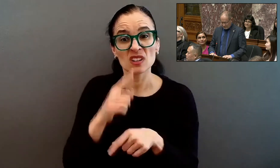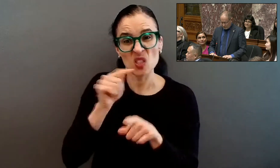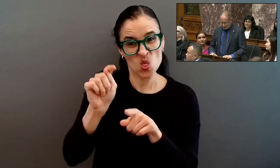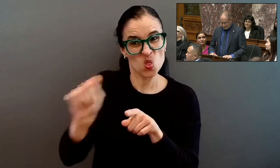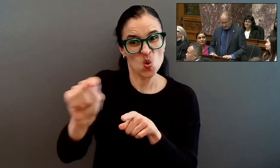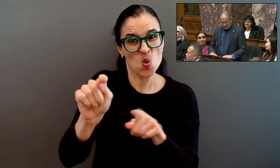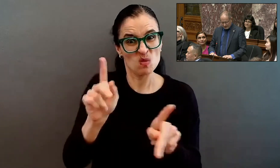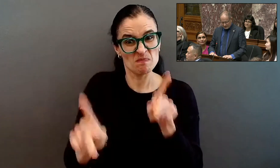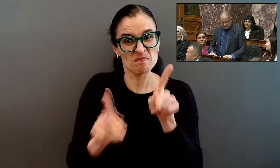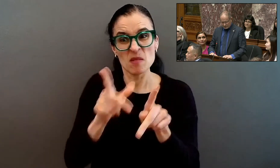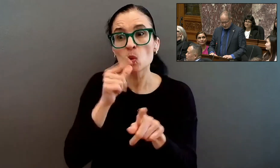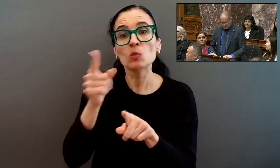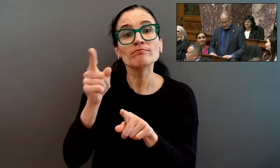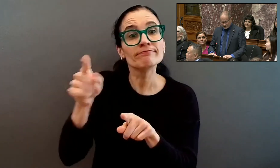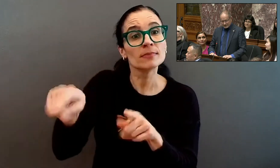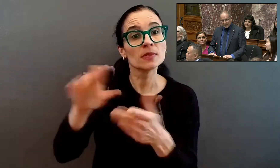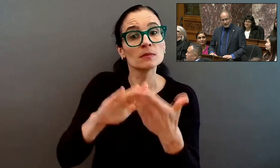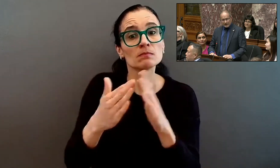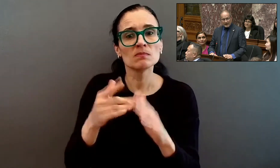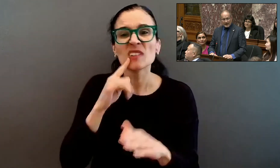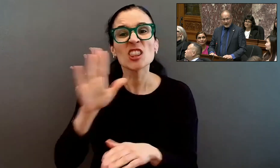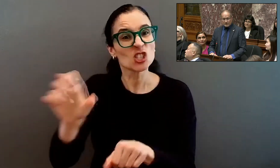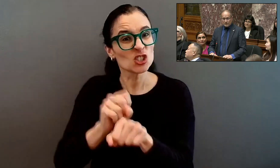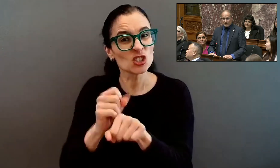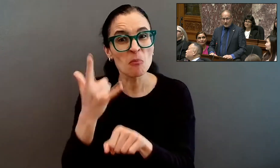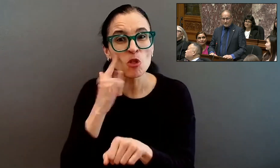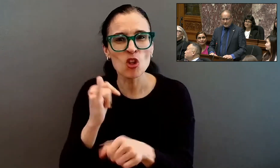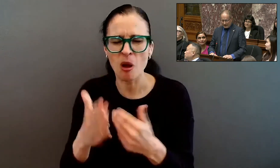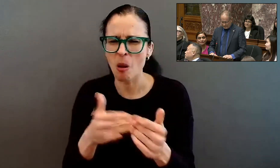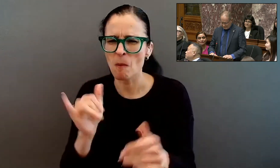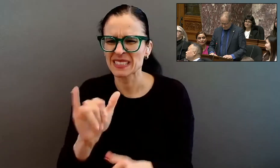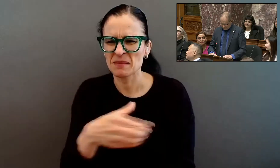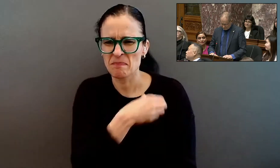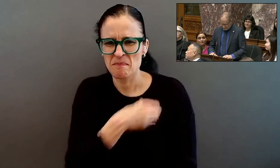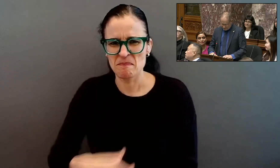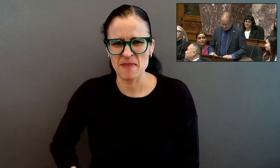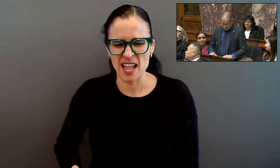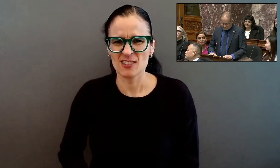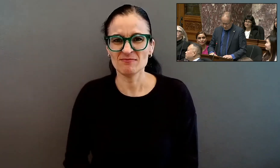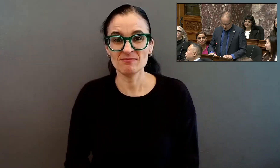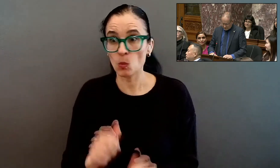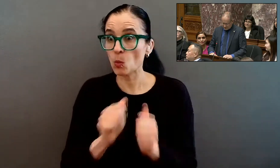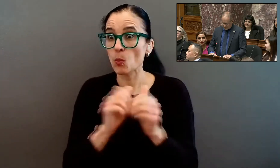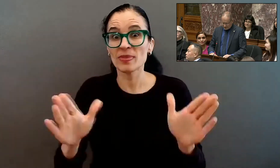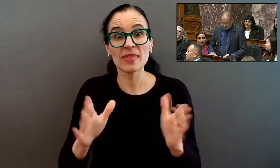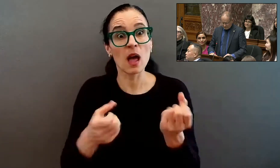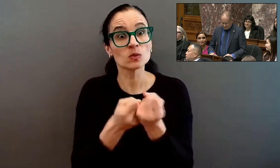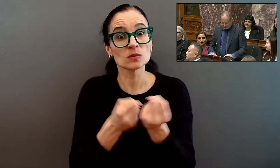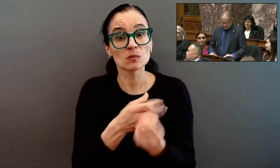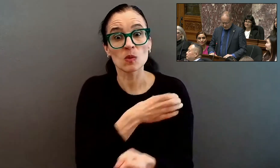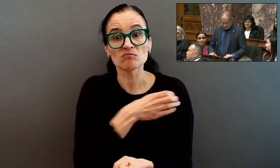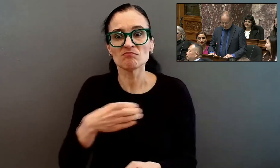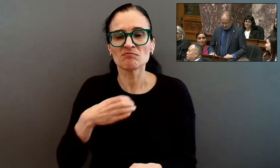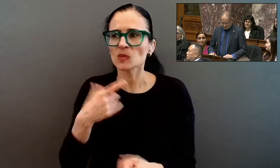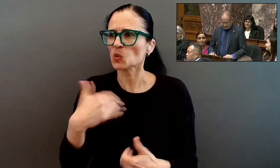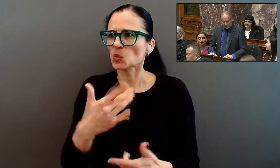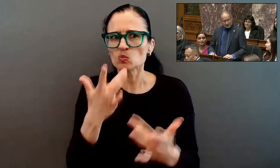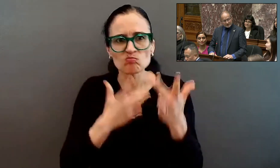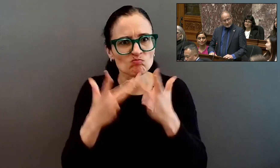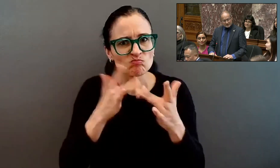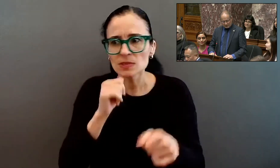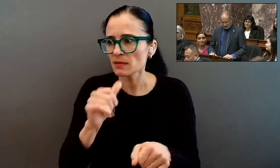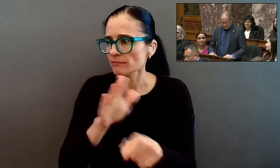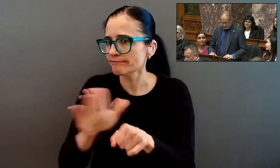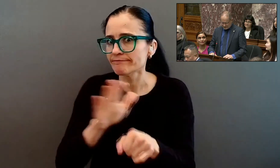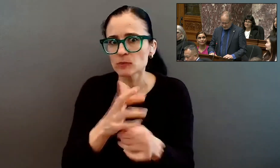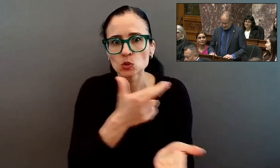lot with very limited resources, and my hat goes off to them. To all the incredible folks in local government across